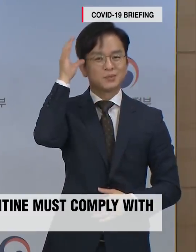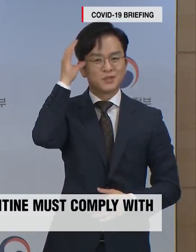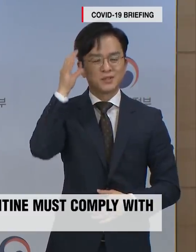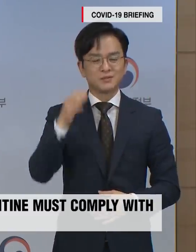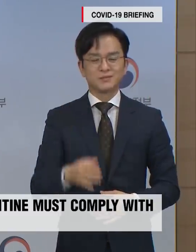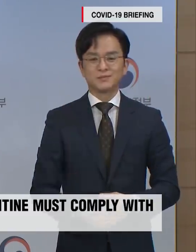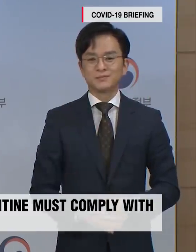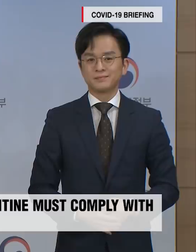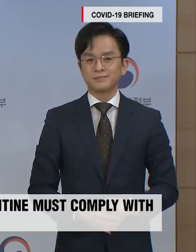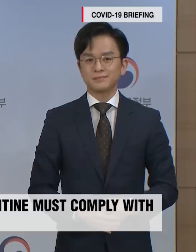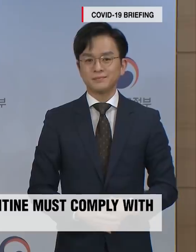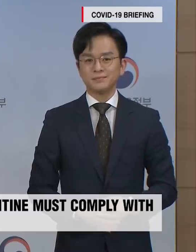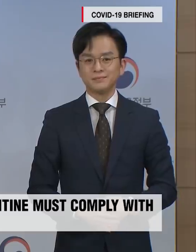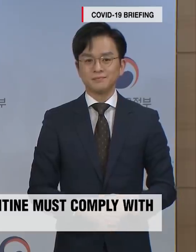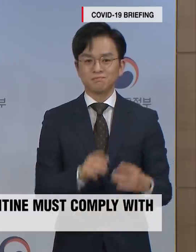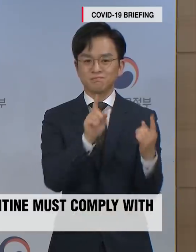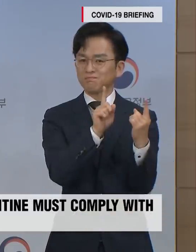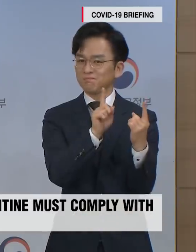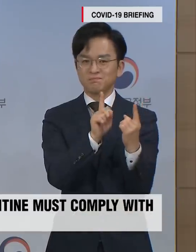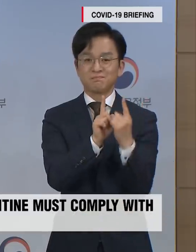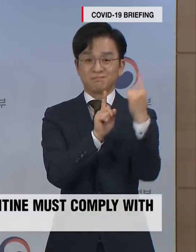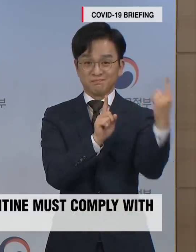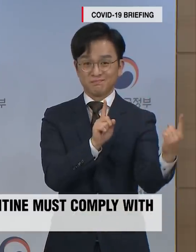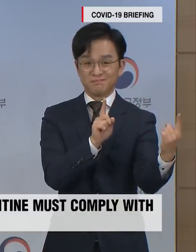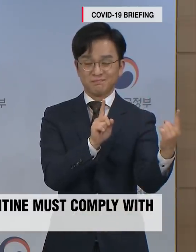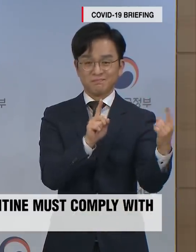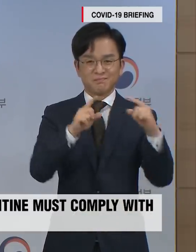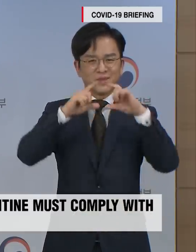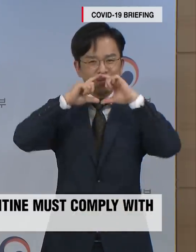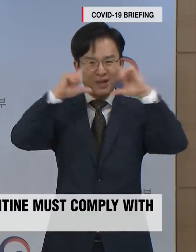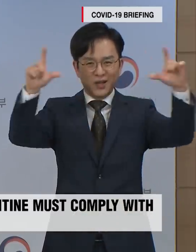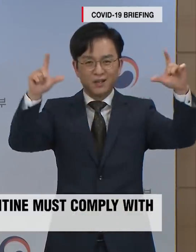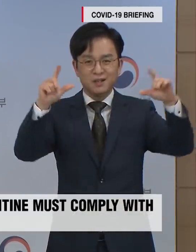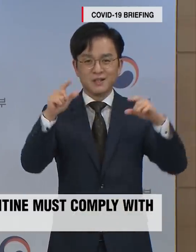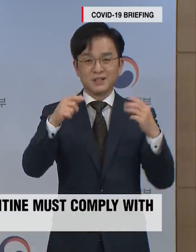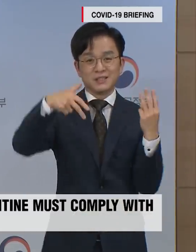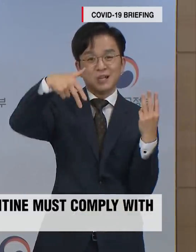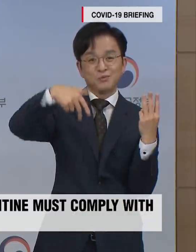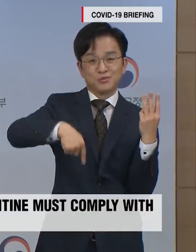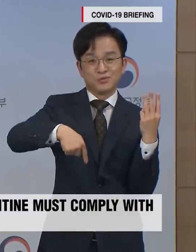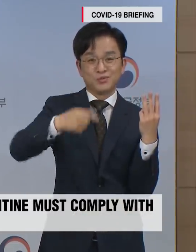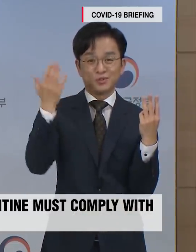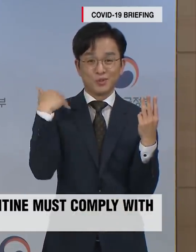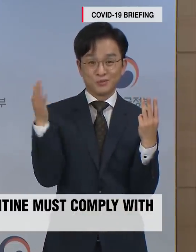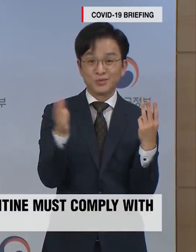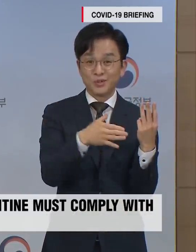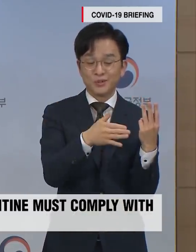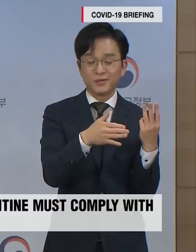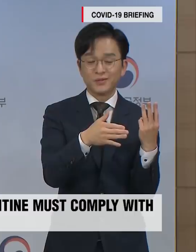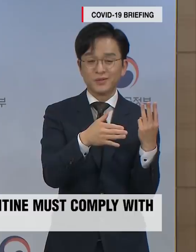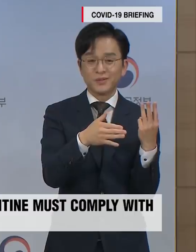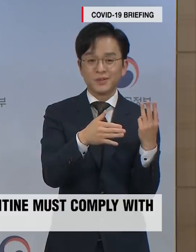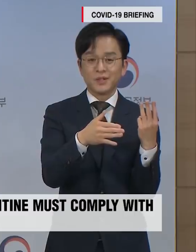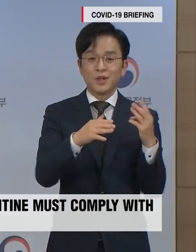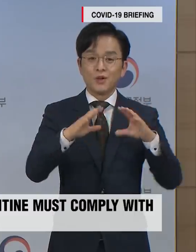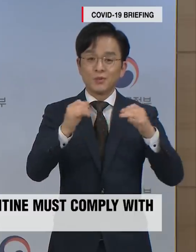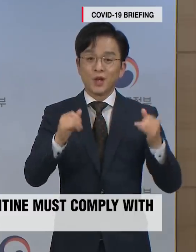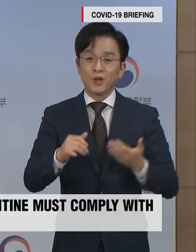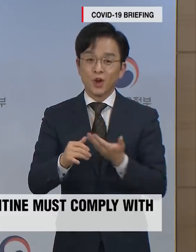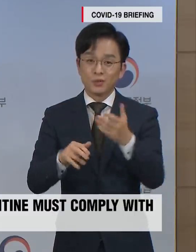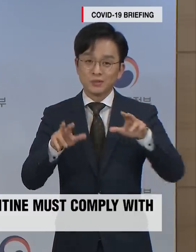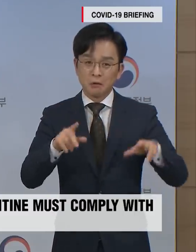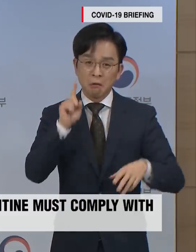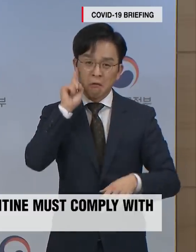prevent the inflow of COVID-19. So we have been carrying out the strengthened measures for social distancing for the past 3 weeks,